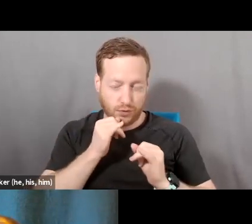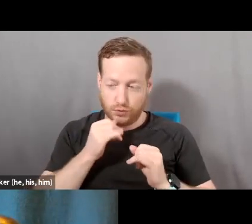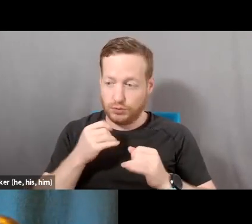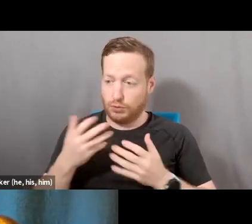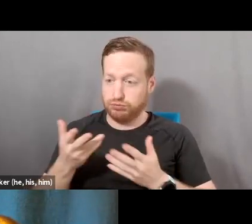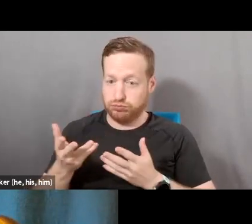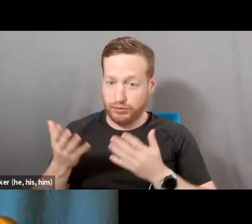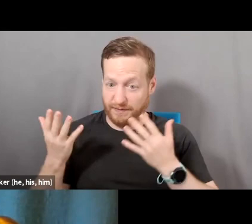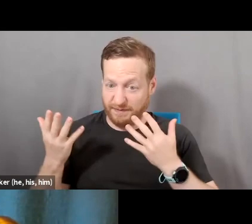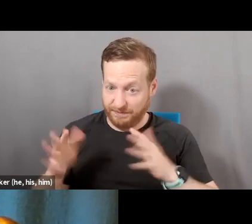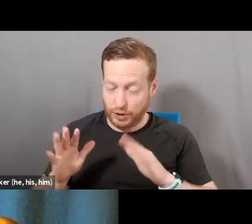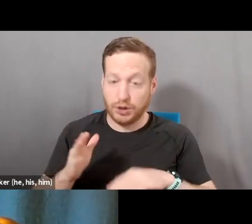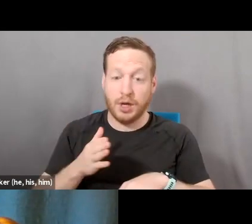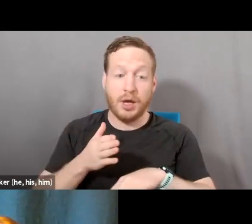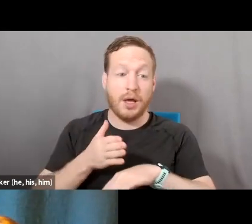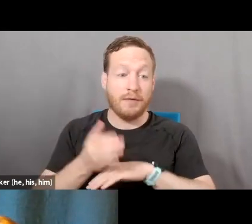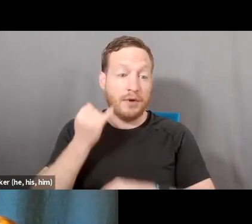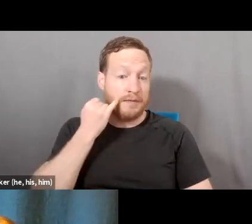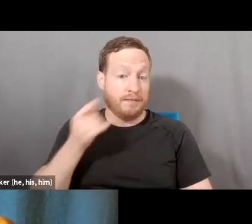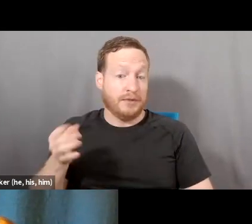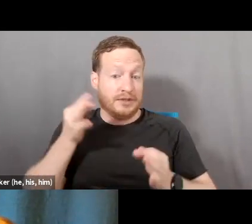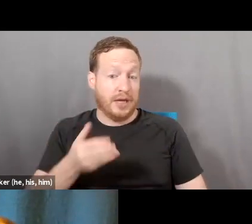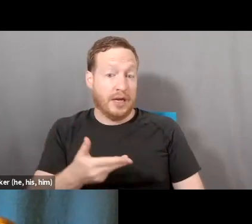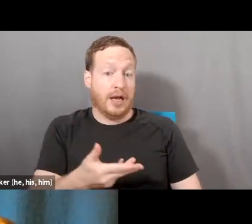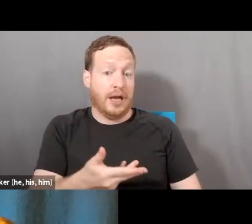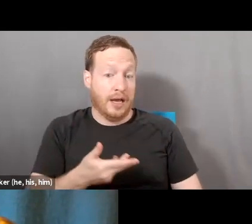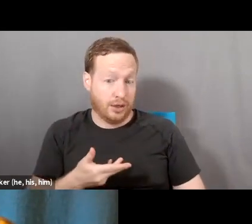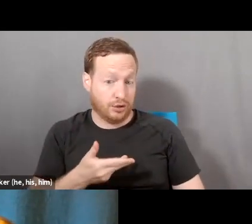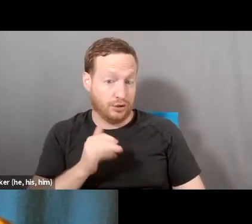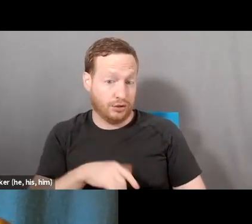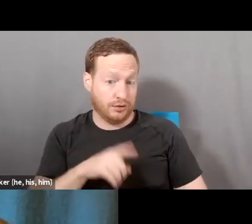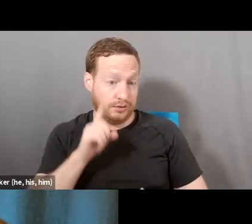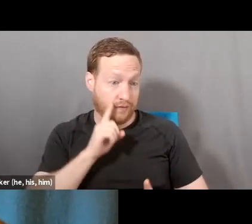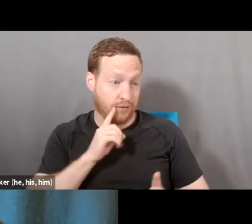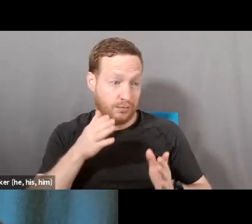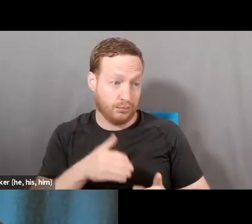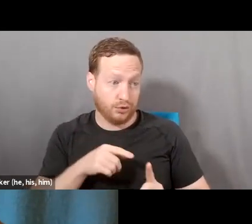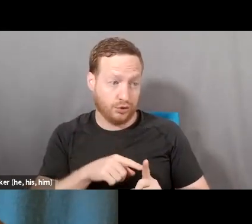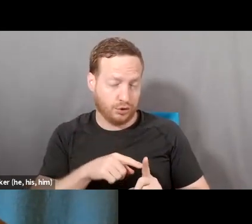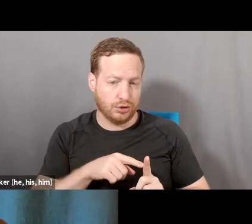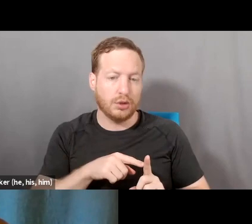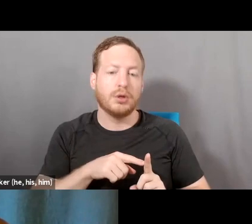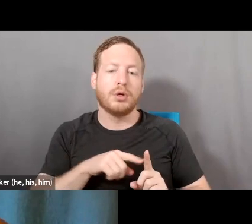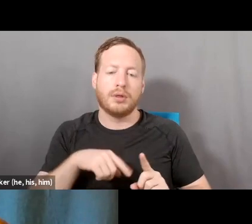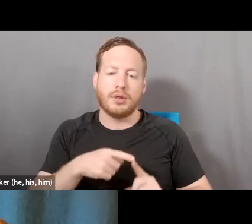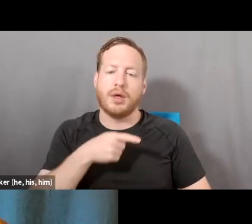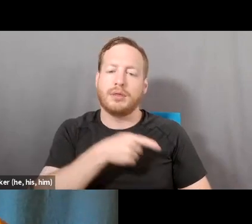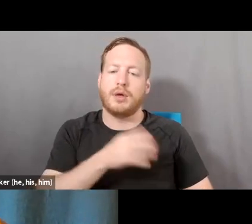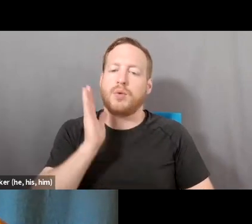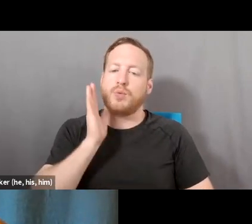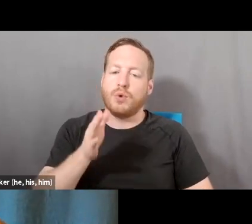good impression during the interview. And then when the interview was finished, if they decided to hire that deaf